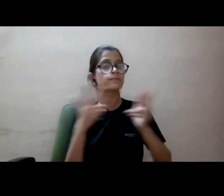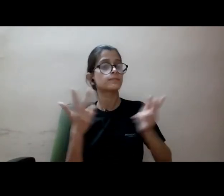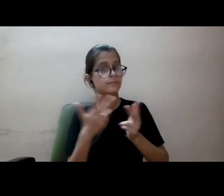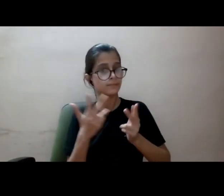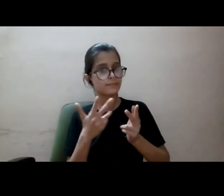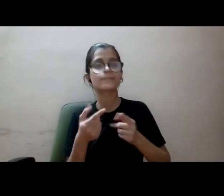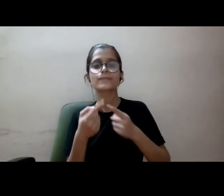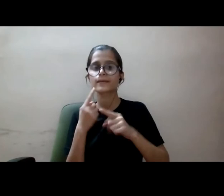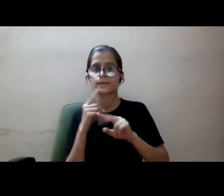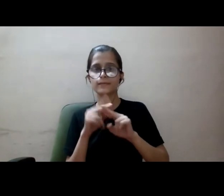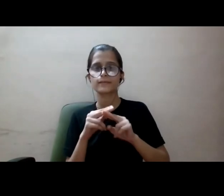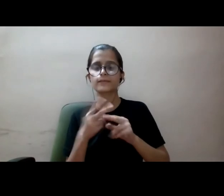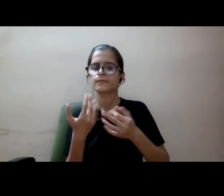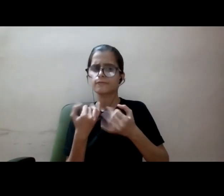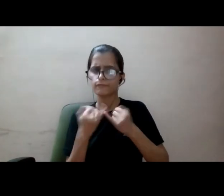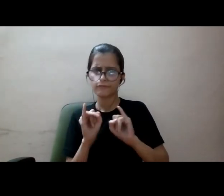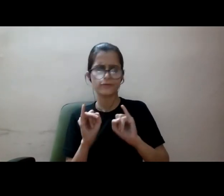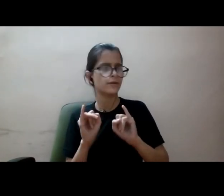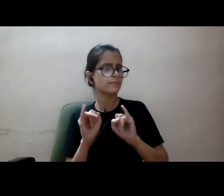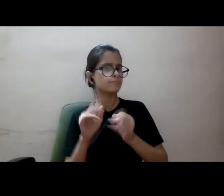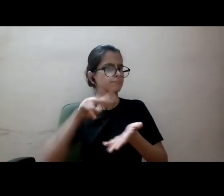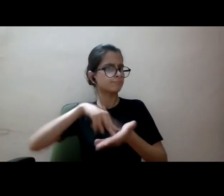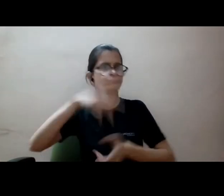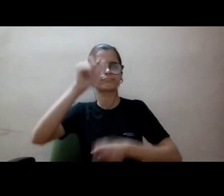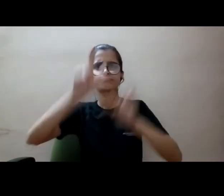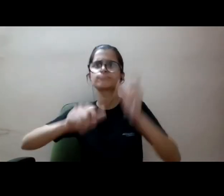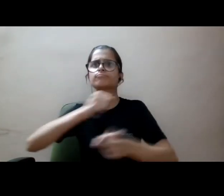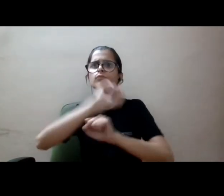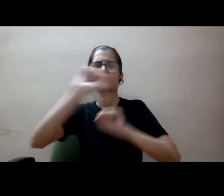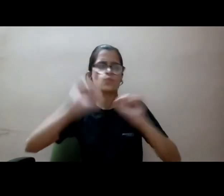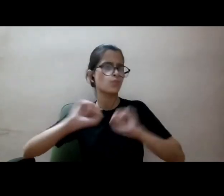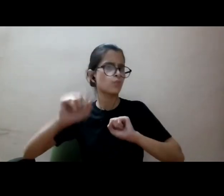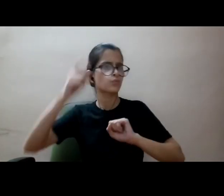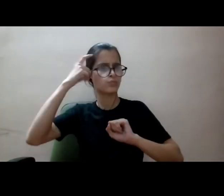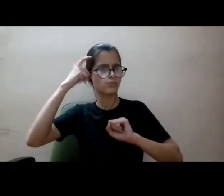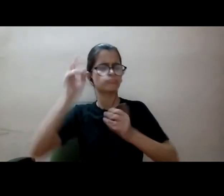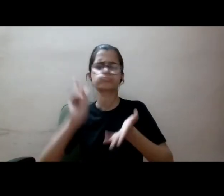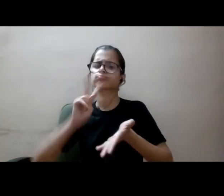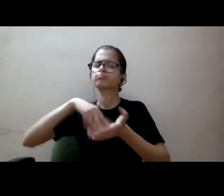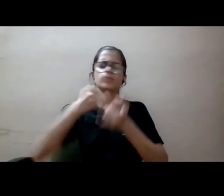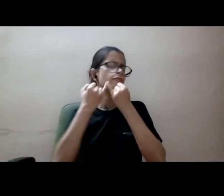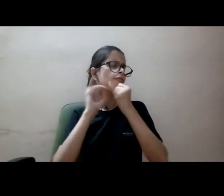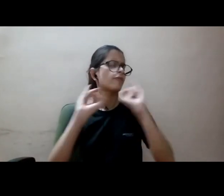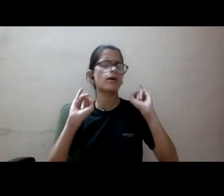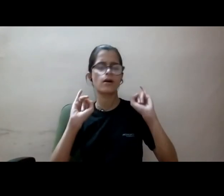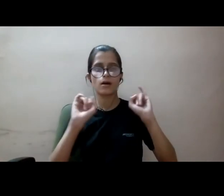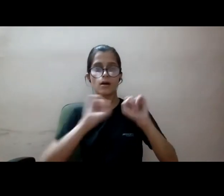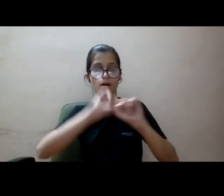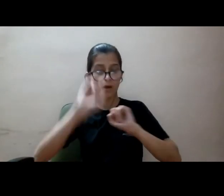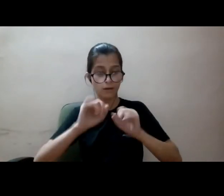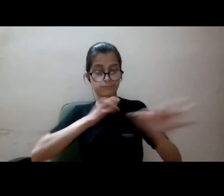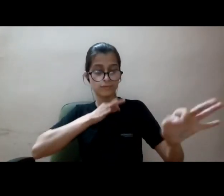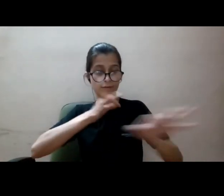want to free people from having to adopt a narrow position or one that's defined by other